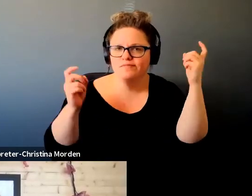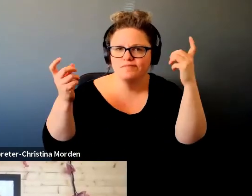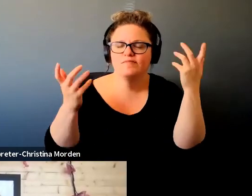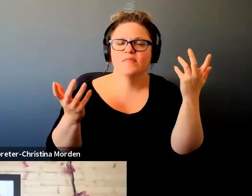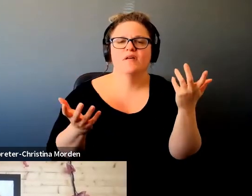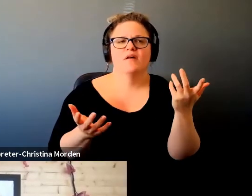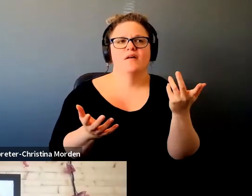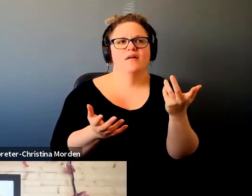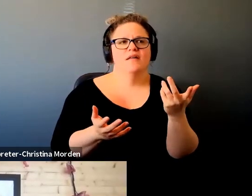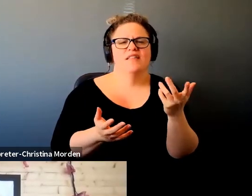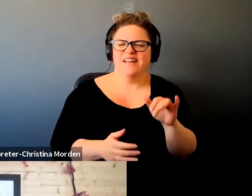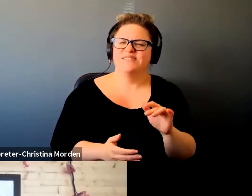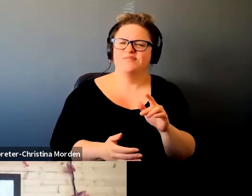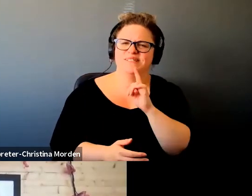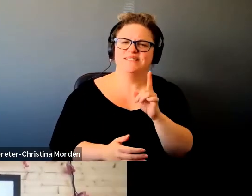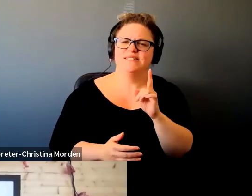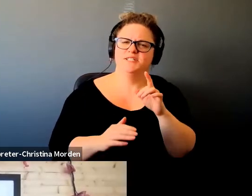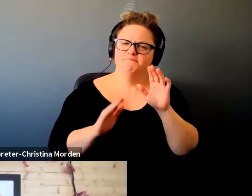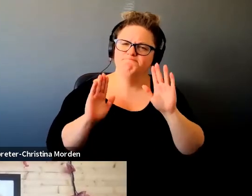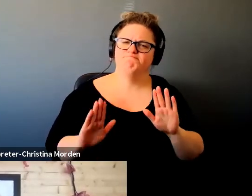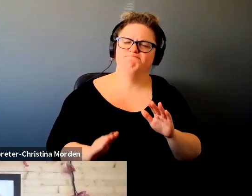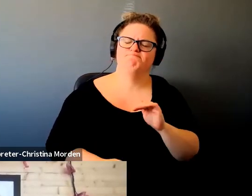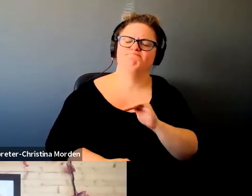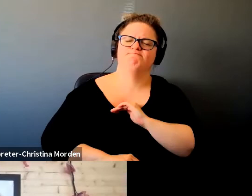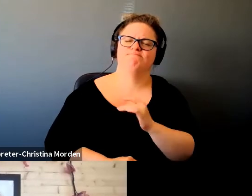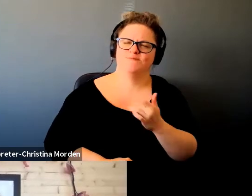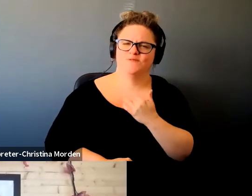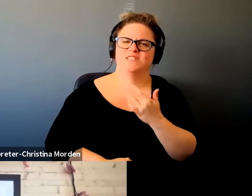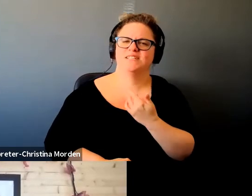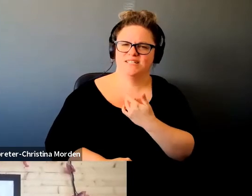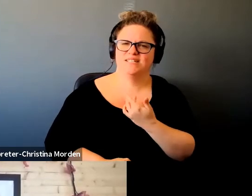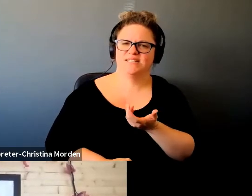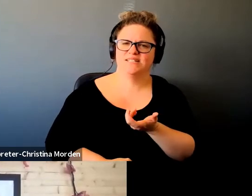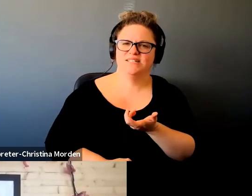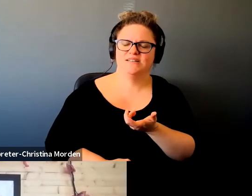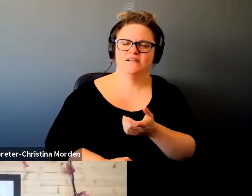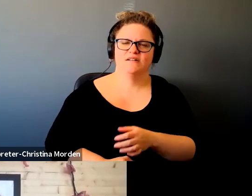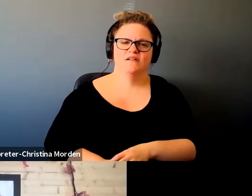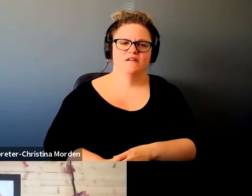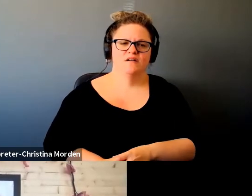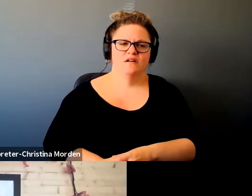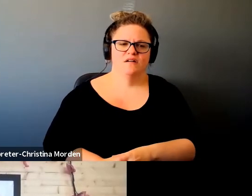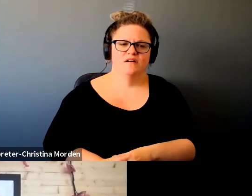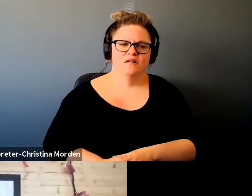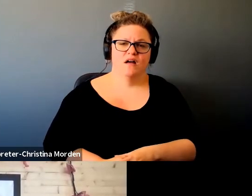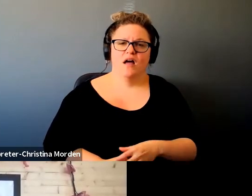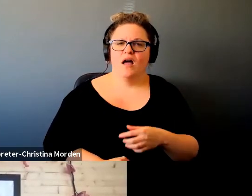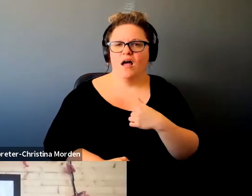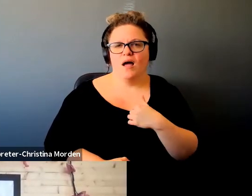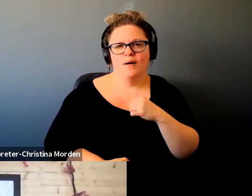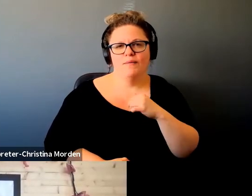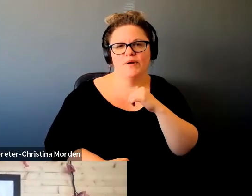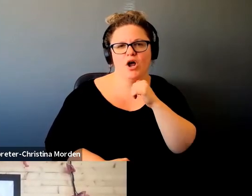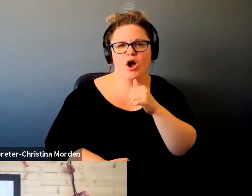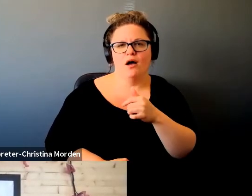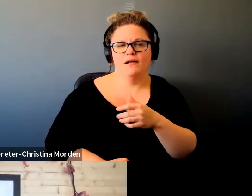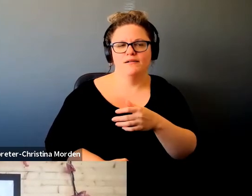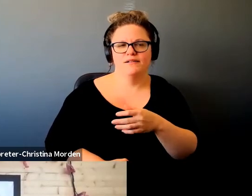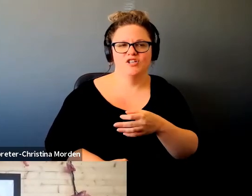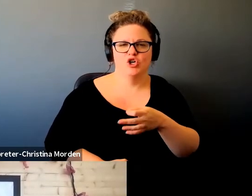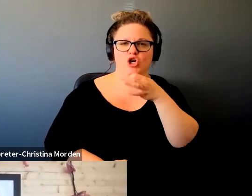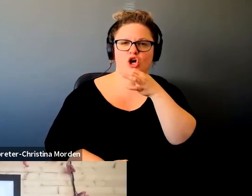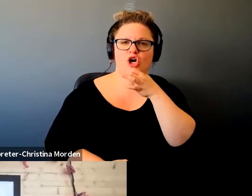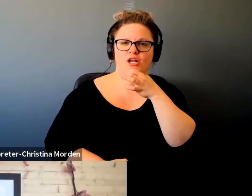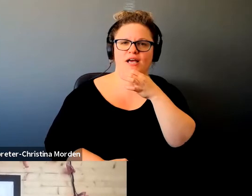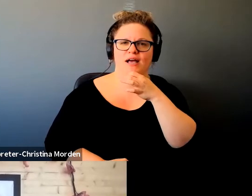there's an amazing feeling of satisfaction in the moment. I'm not really good at resting on those laurels and